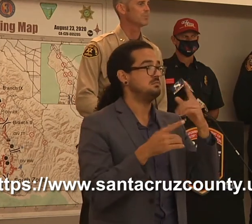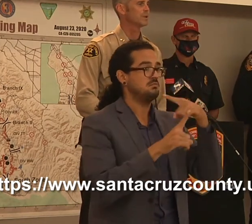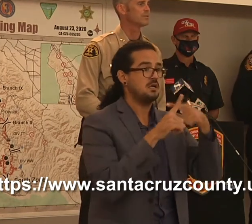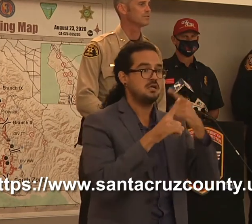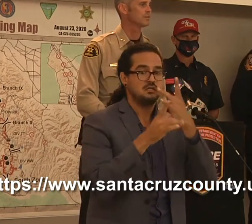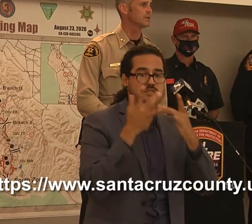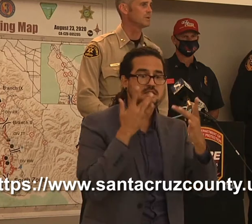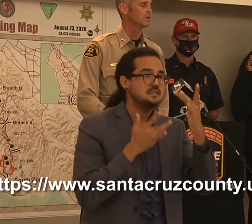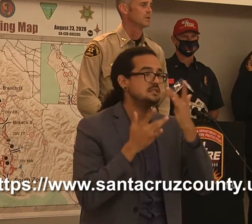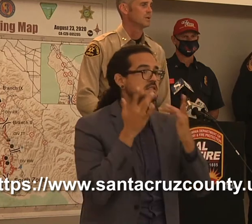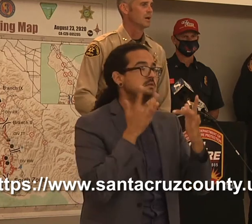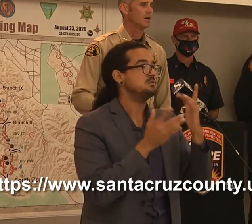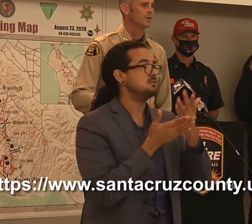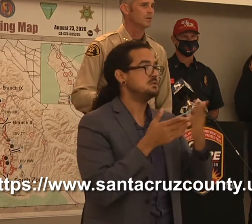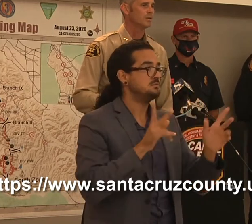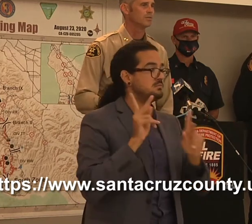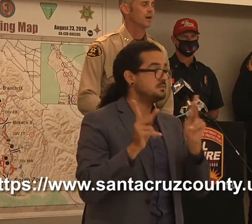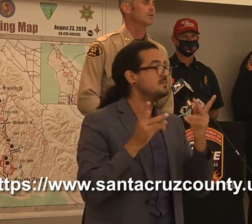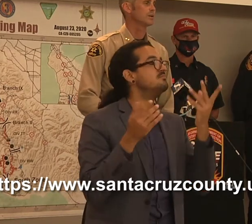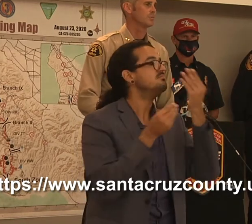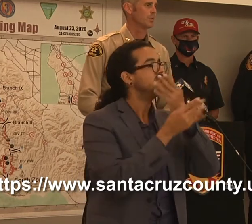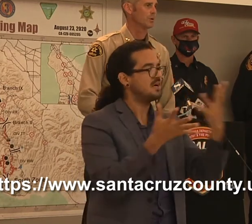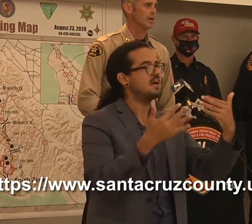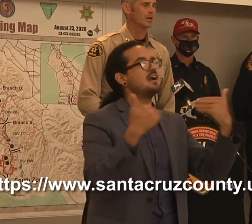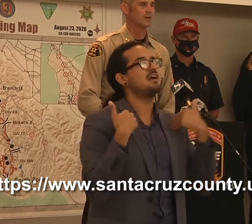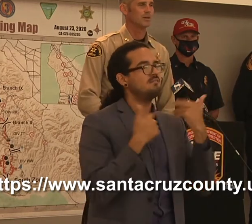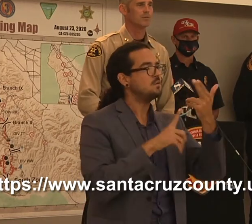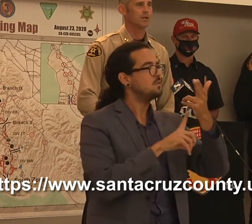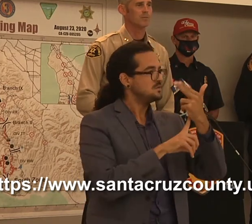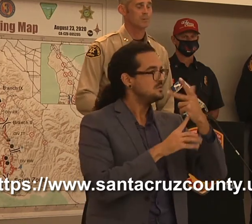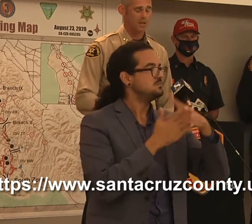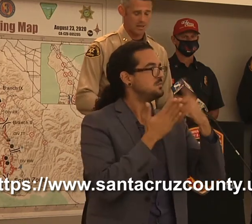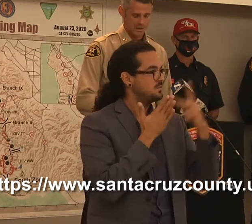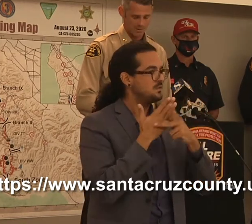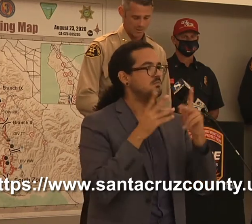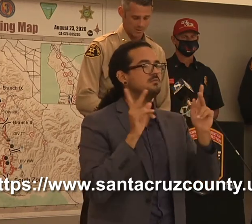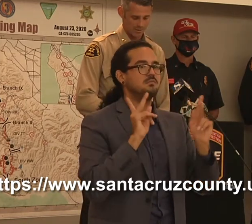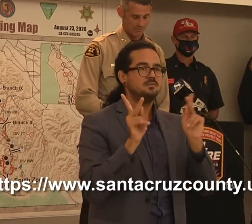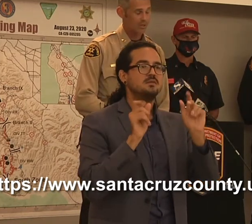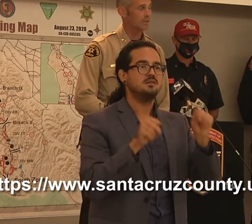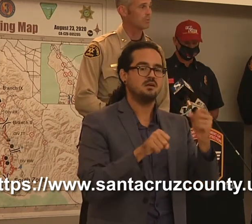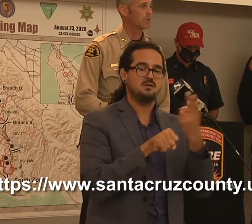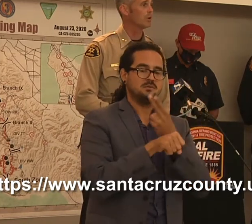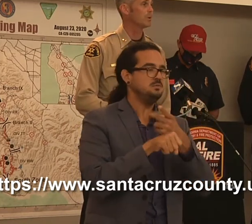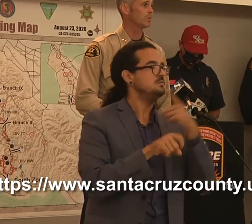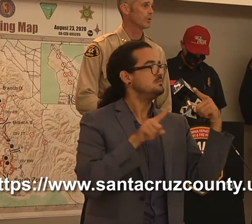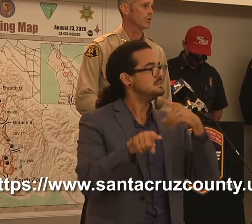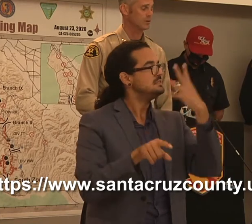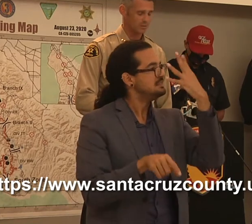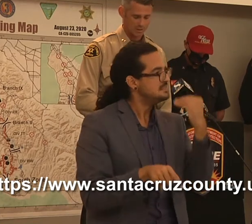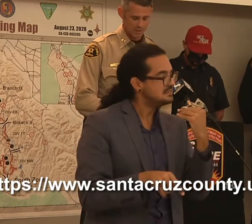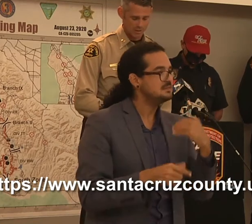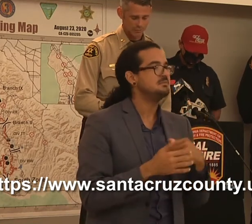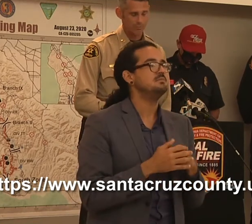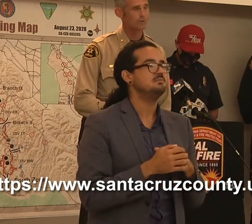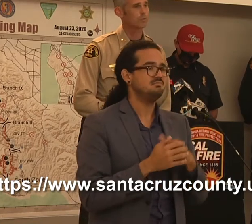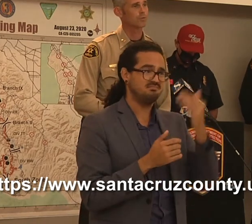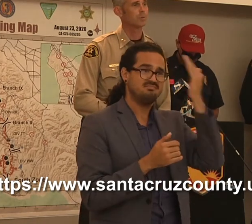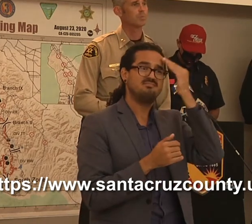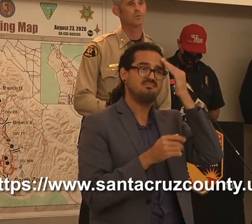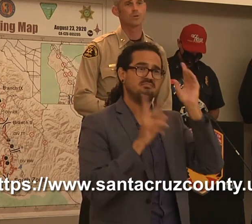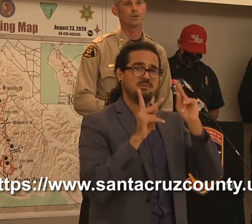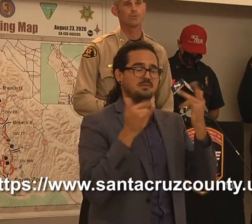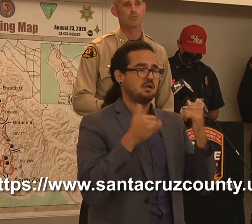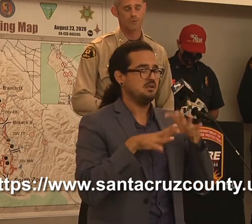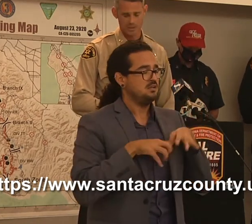able to find a place to sleep is vitally important. And frankly, we know people are hurting. So here's a resource